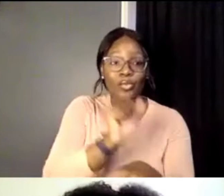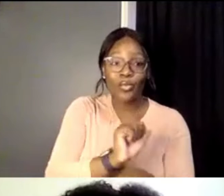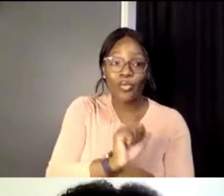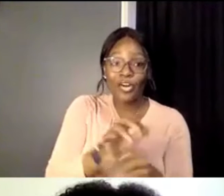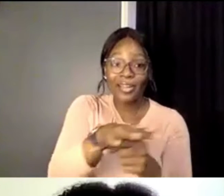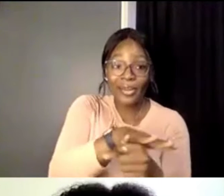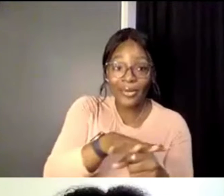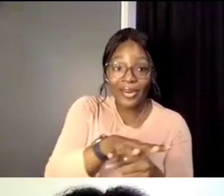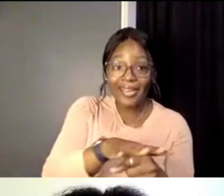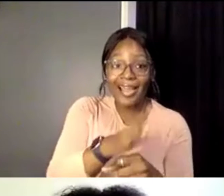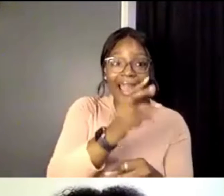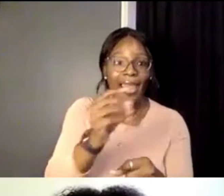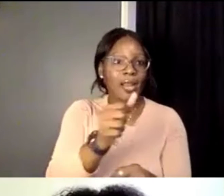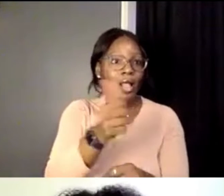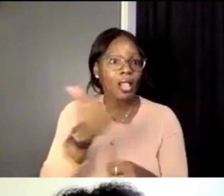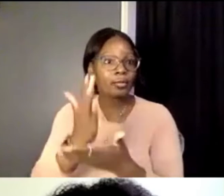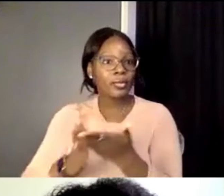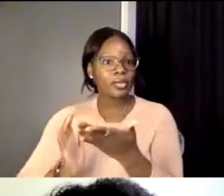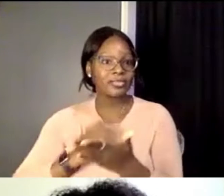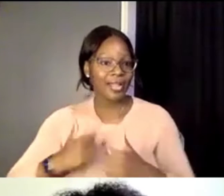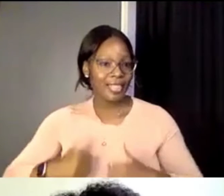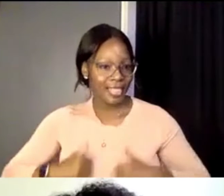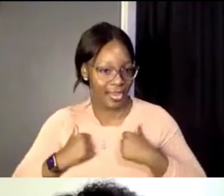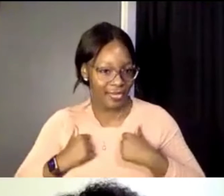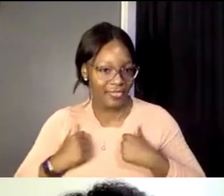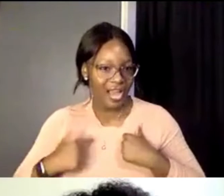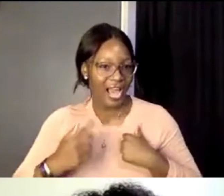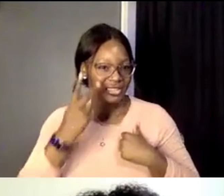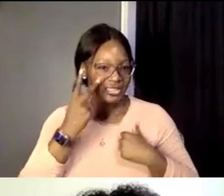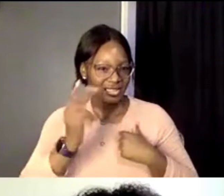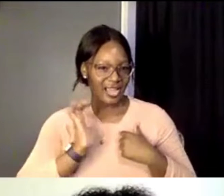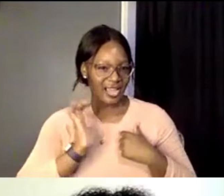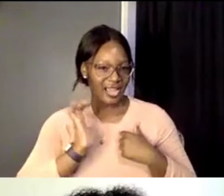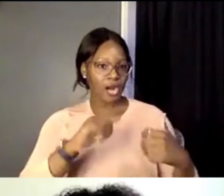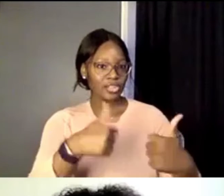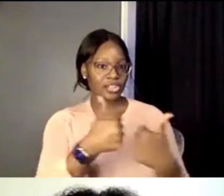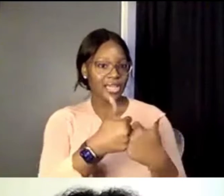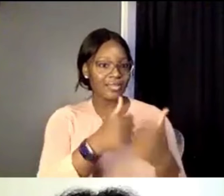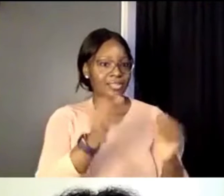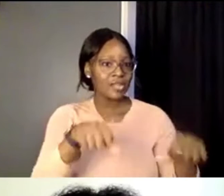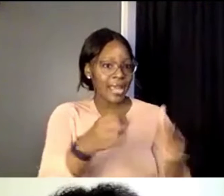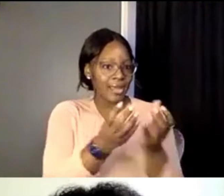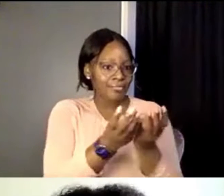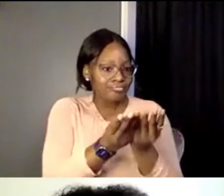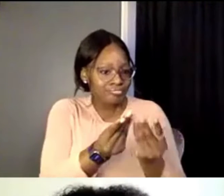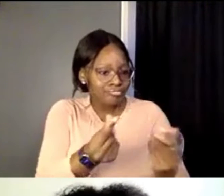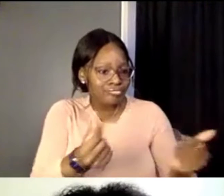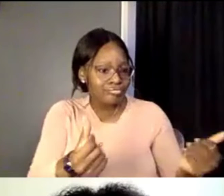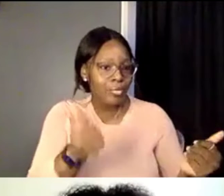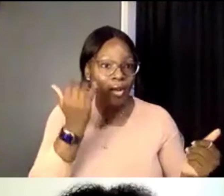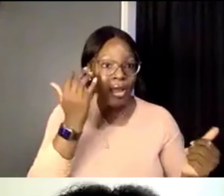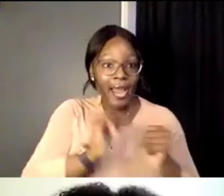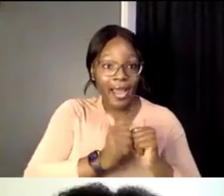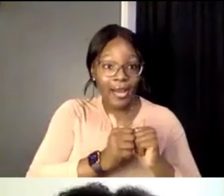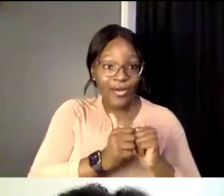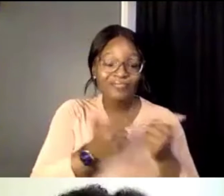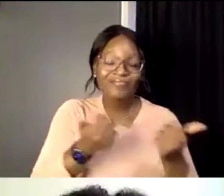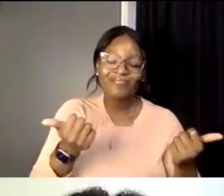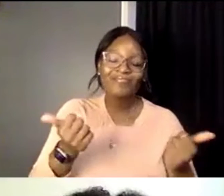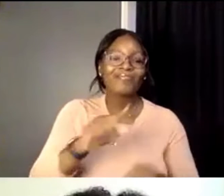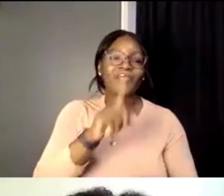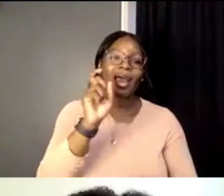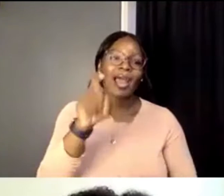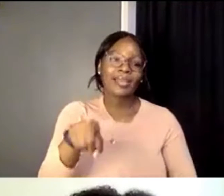life, I think that part of that challenge can be overcome by asking for help more often, even in the smallest of